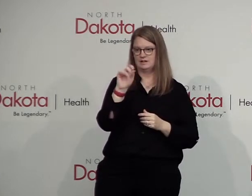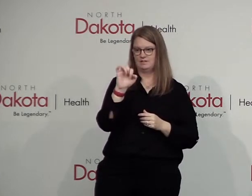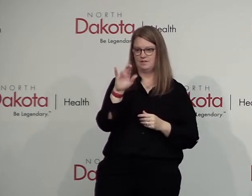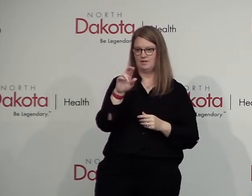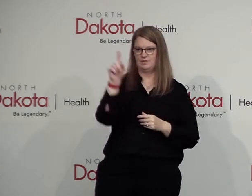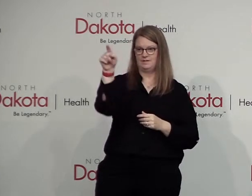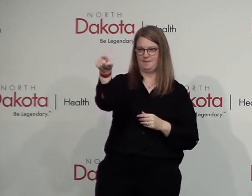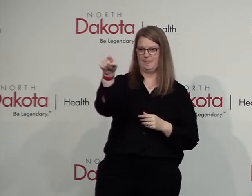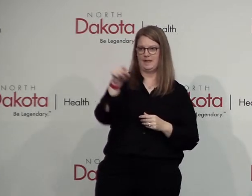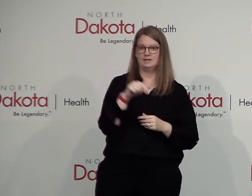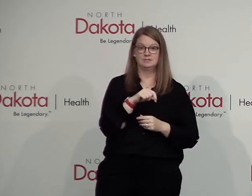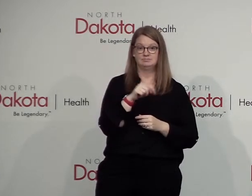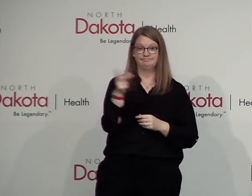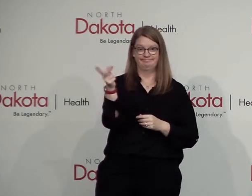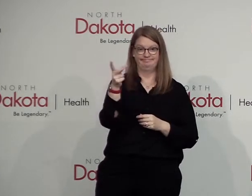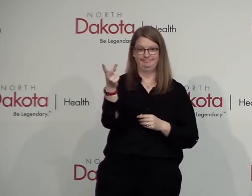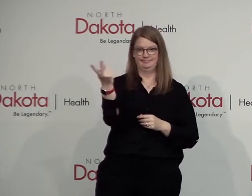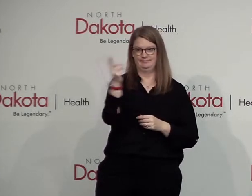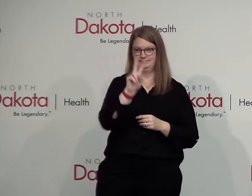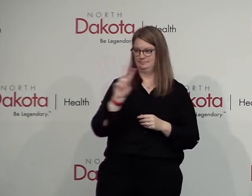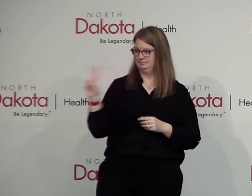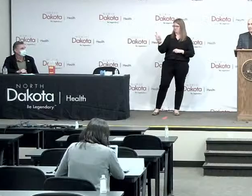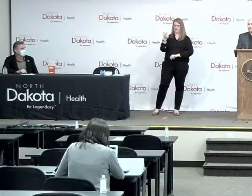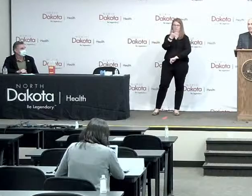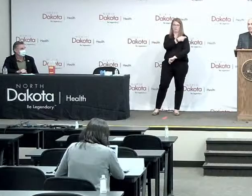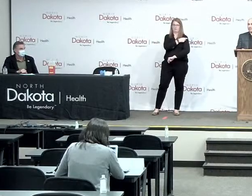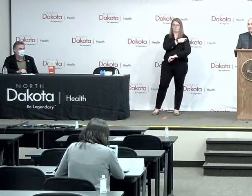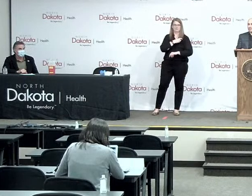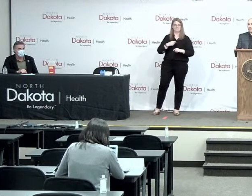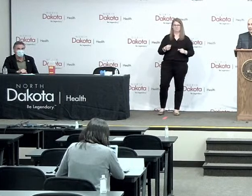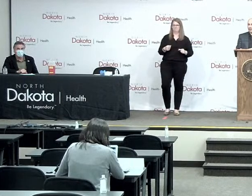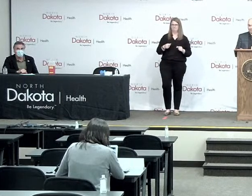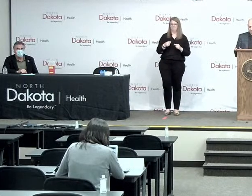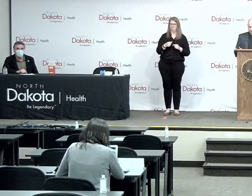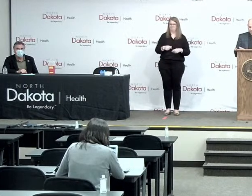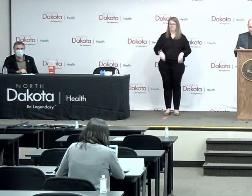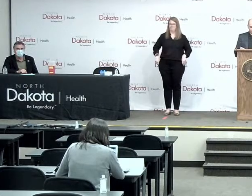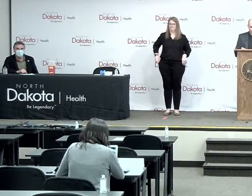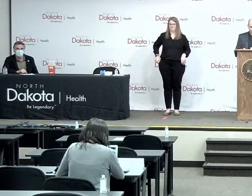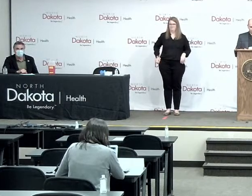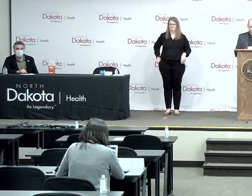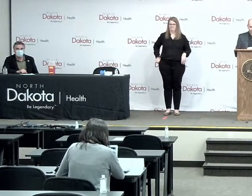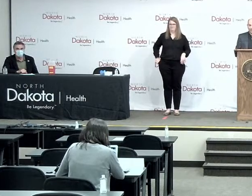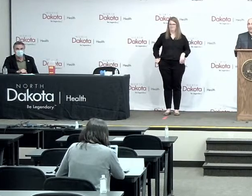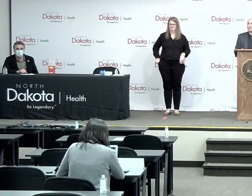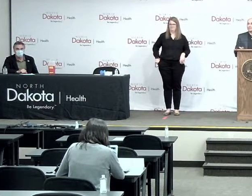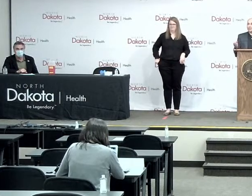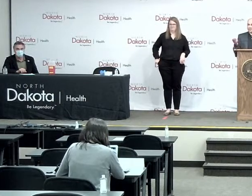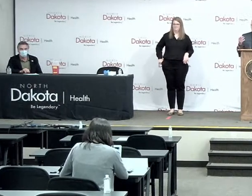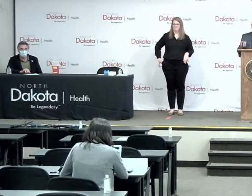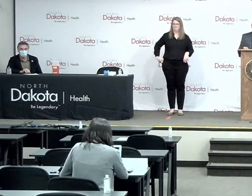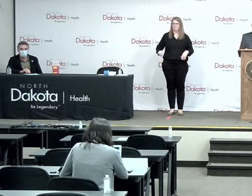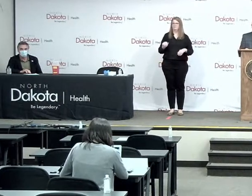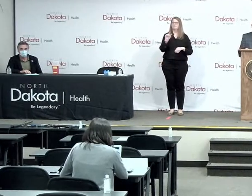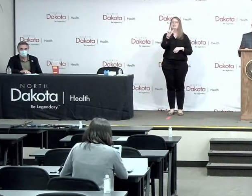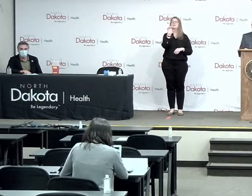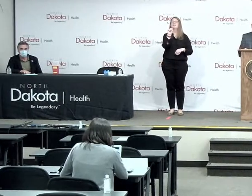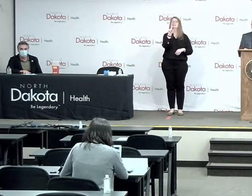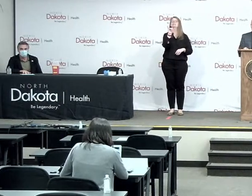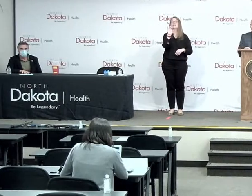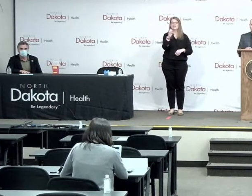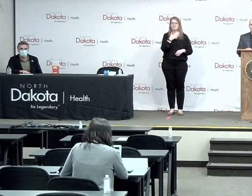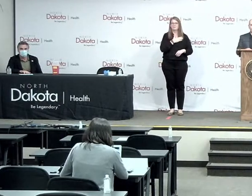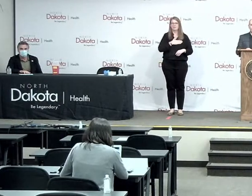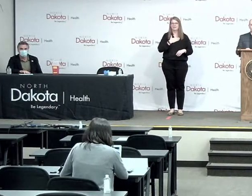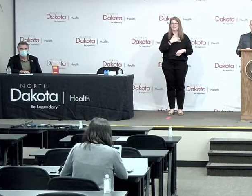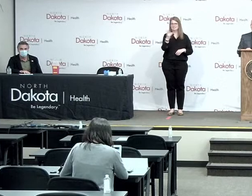and time to get flu vaccine. Jennifer and Leslie, please